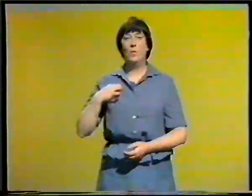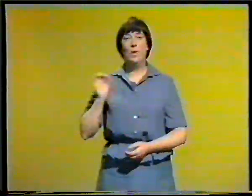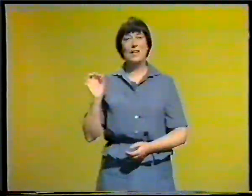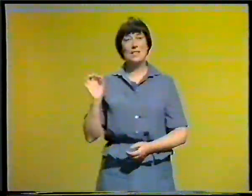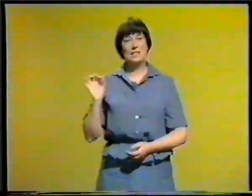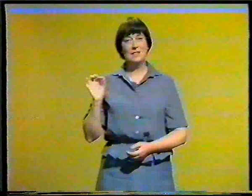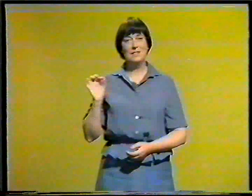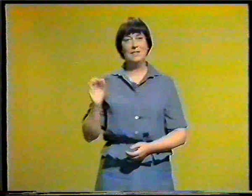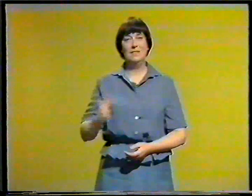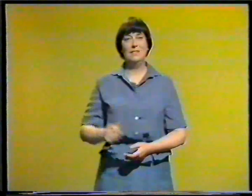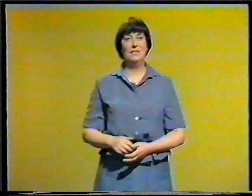white,